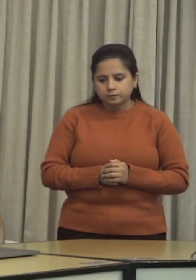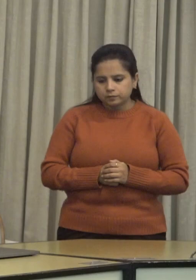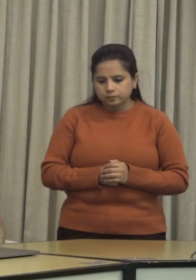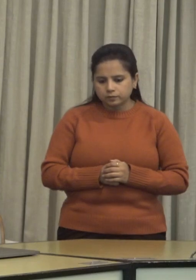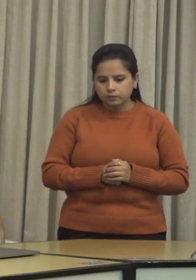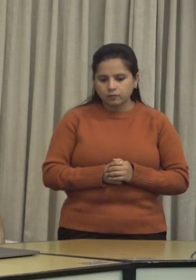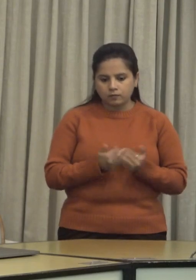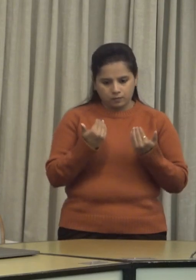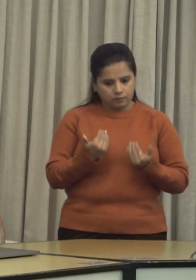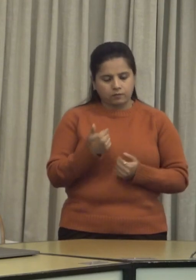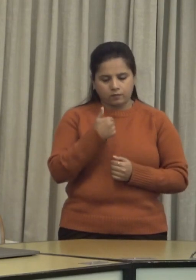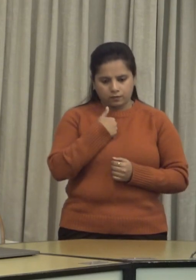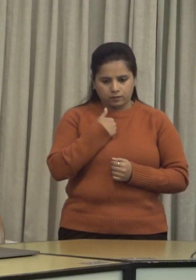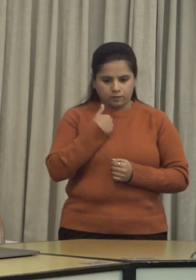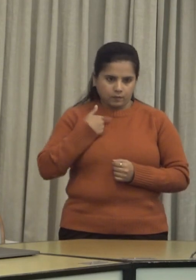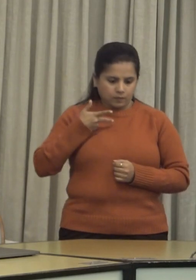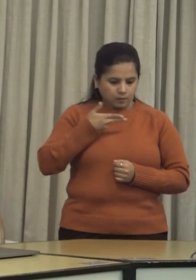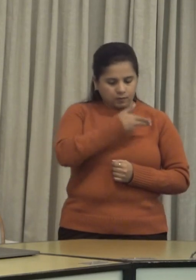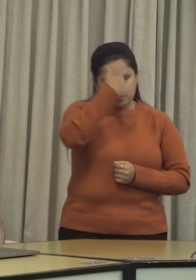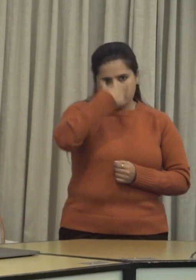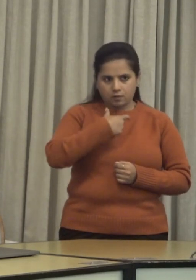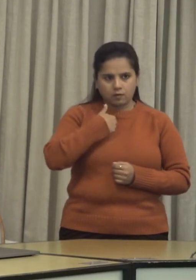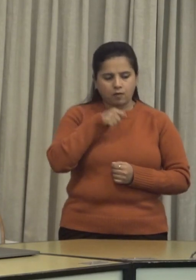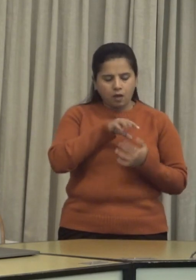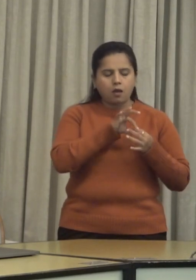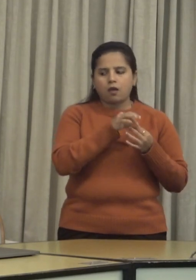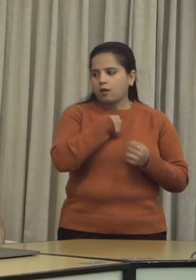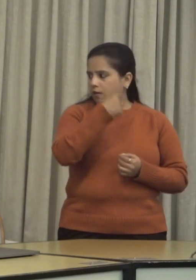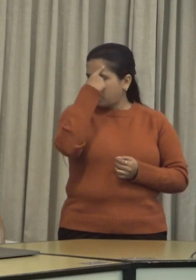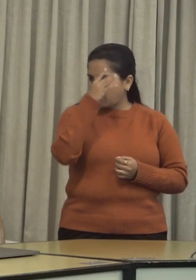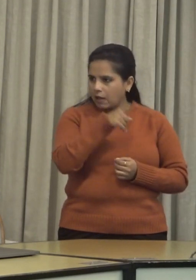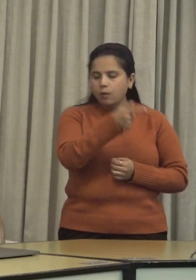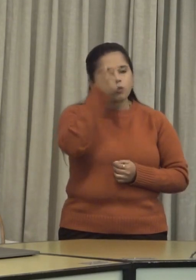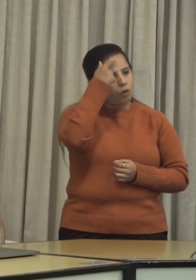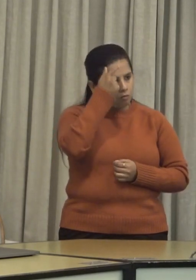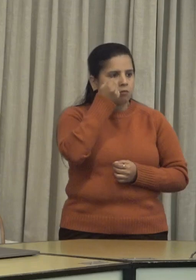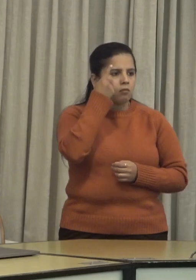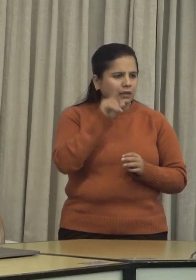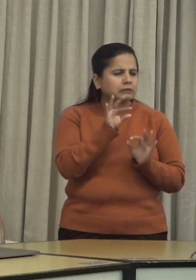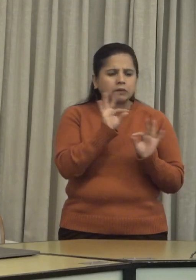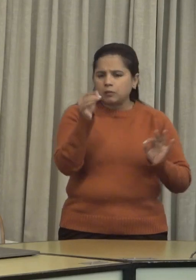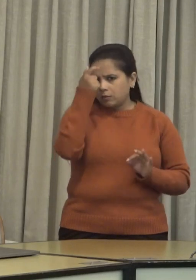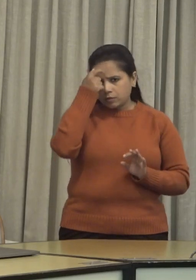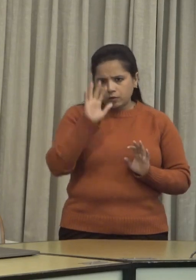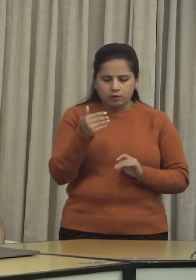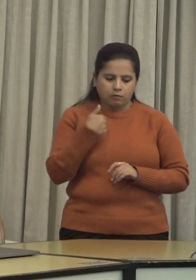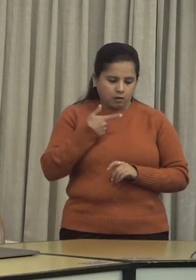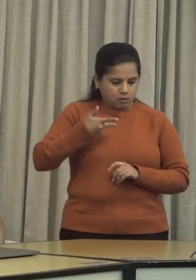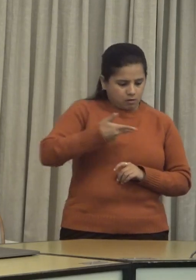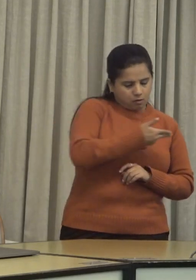Now, I am a surgeon and I can relate to you a problem, a simple problem. I am